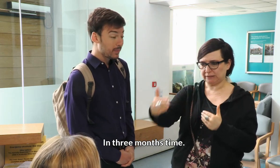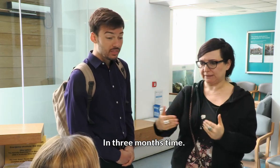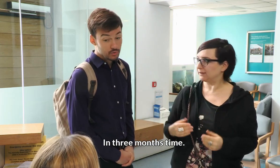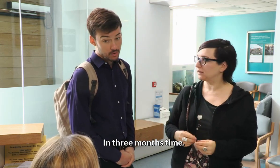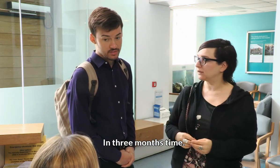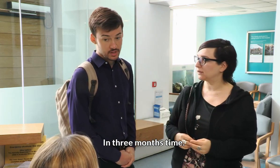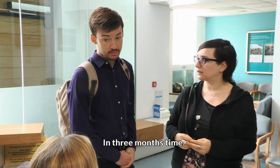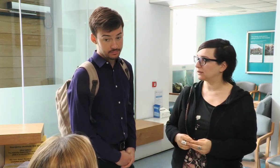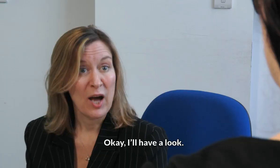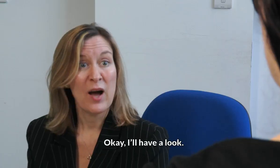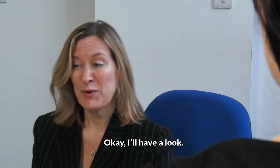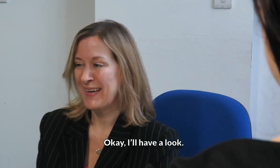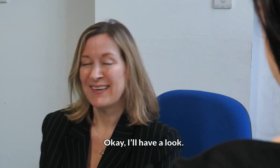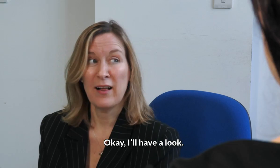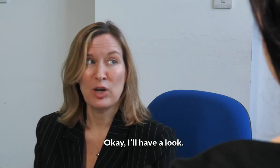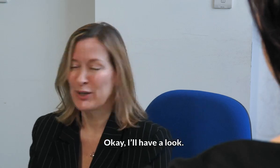in 3 months' time. Okay, I'll have a look.